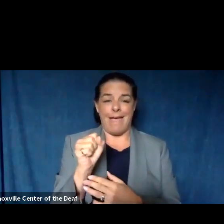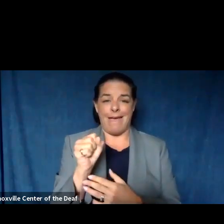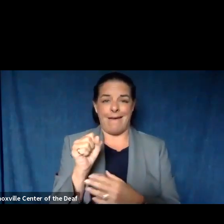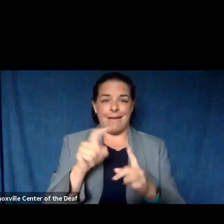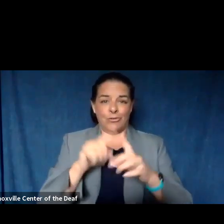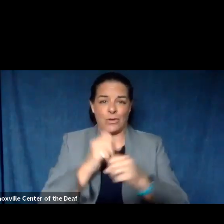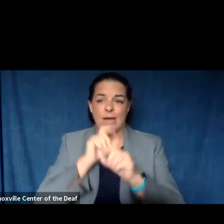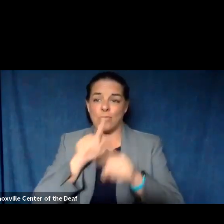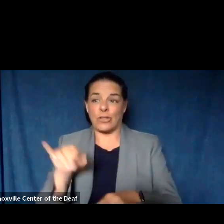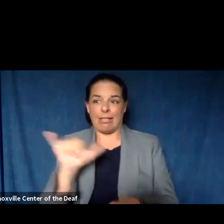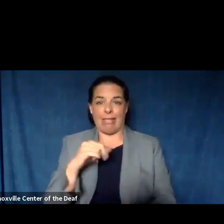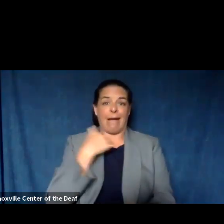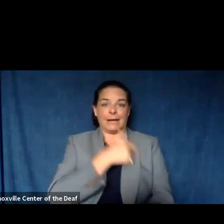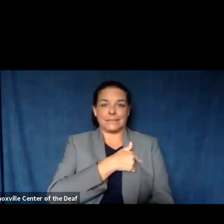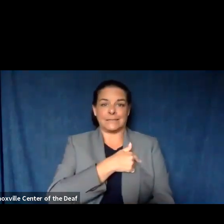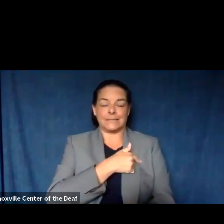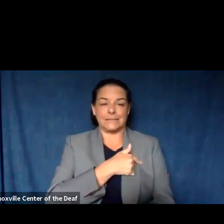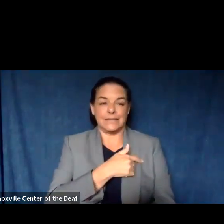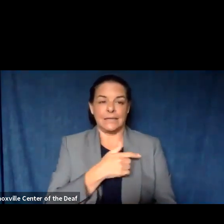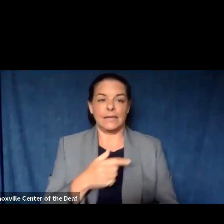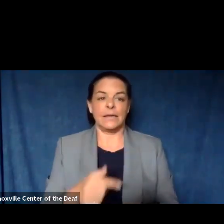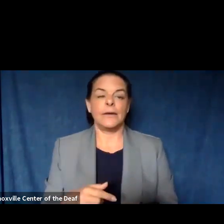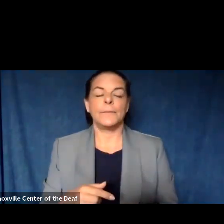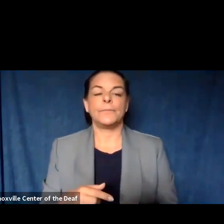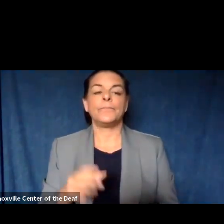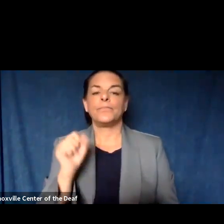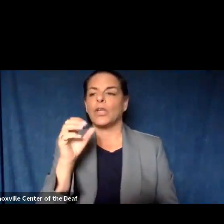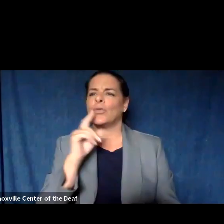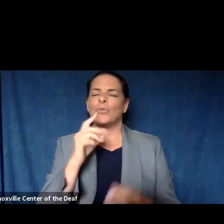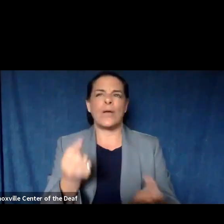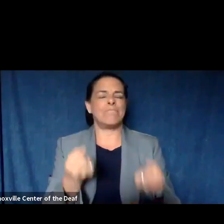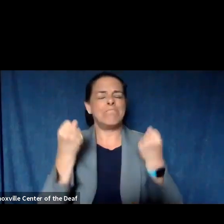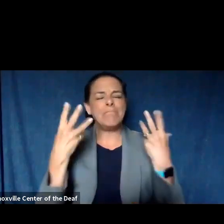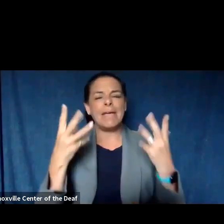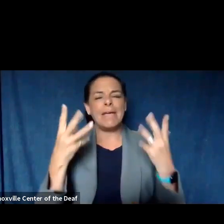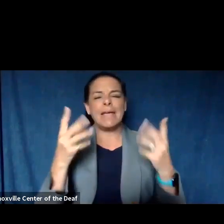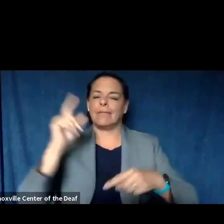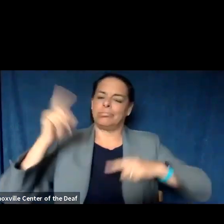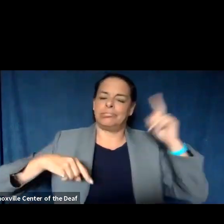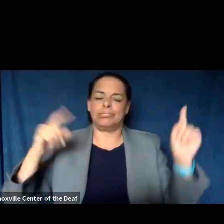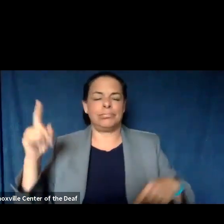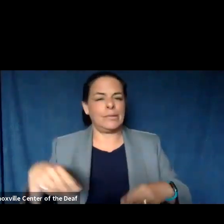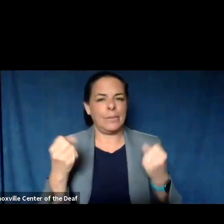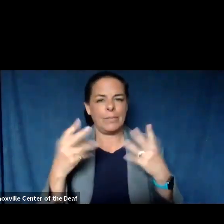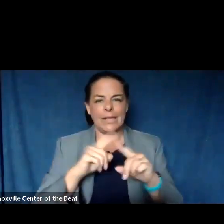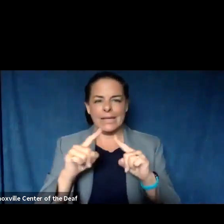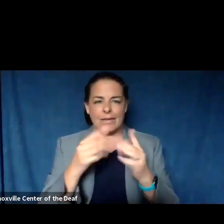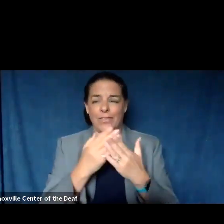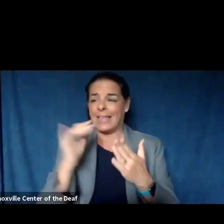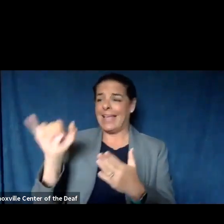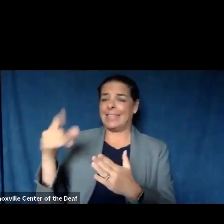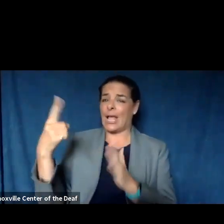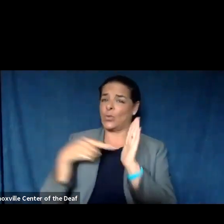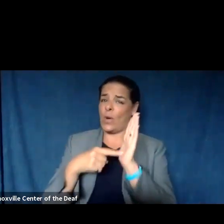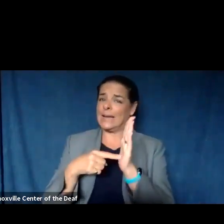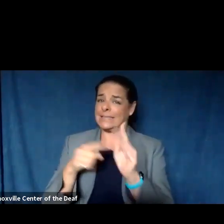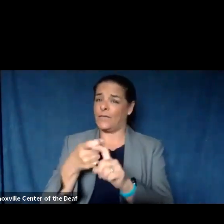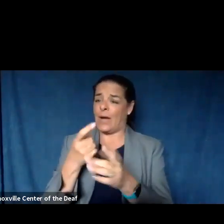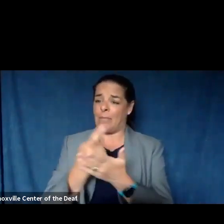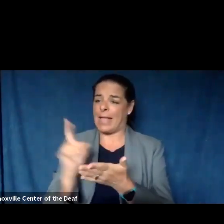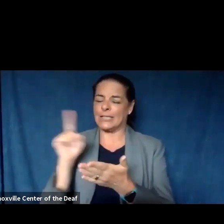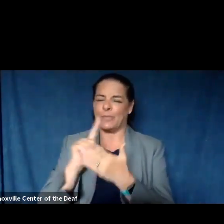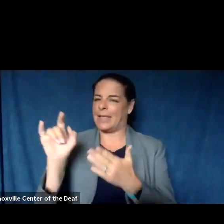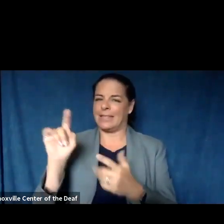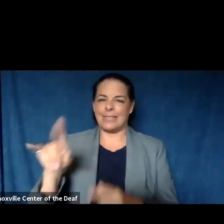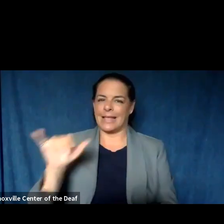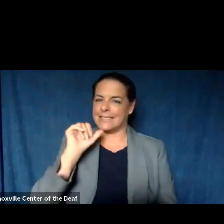right now with the lab provider we've talked about. So there's a lot of variation in there. It's not just, I used that as an example last week, but it's not just that. Like I